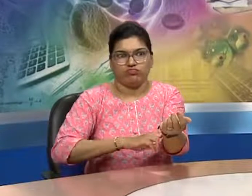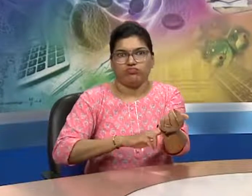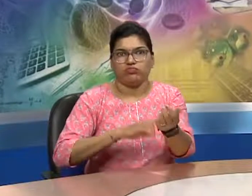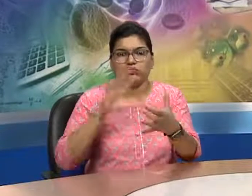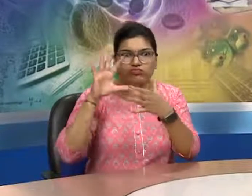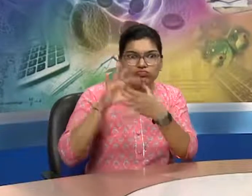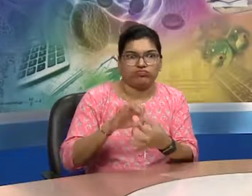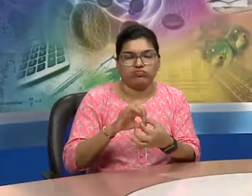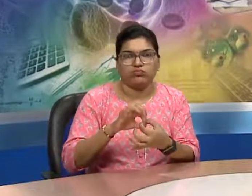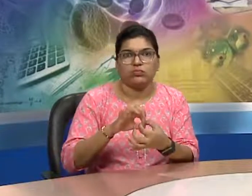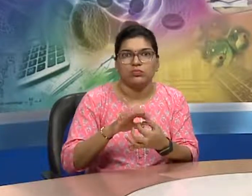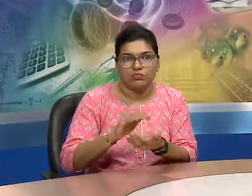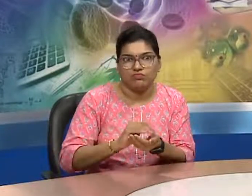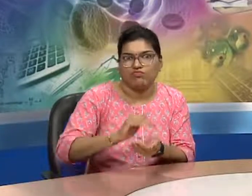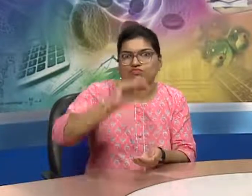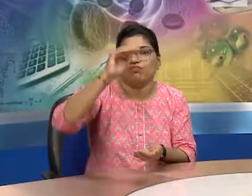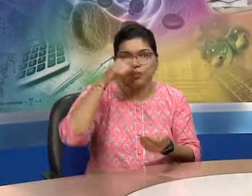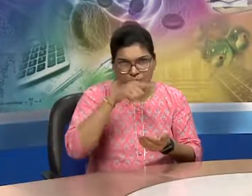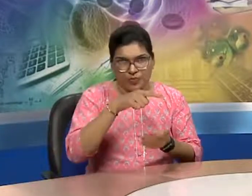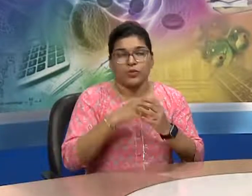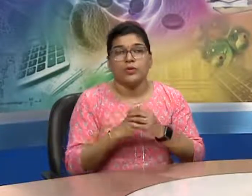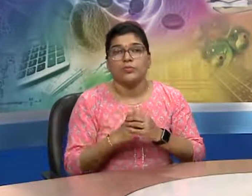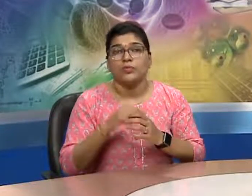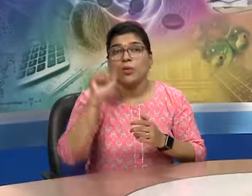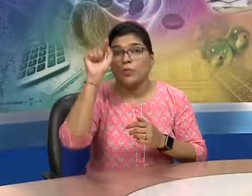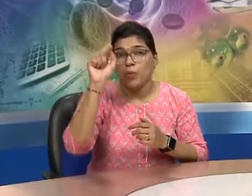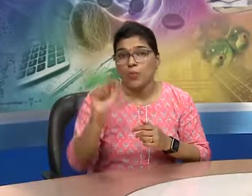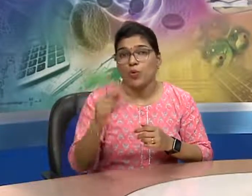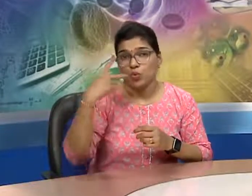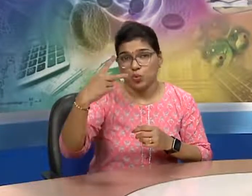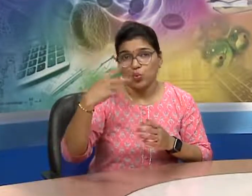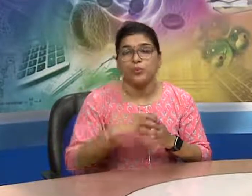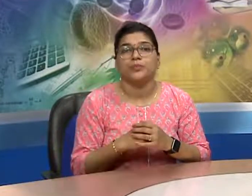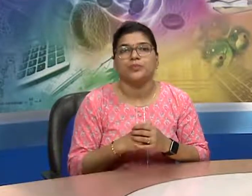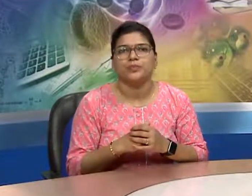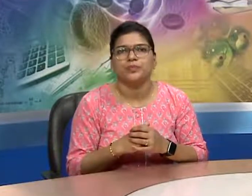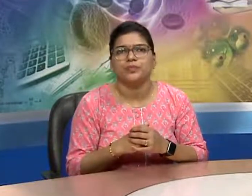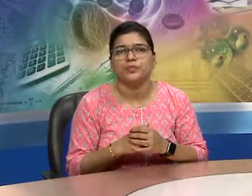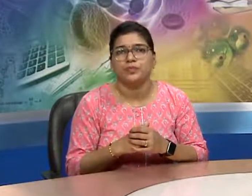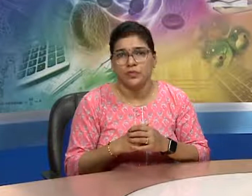Now here we will be talking about adaptation.